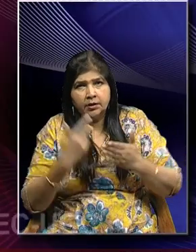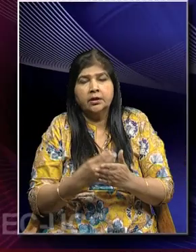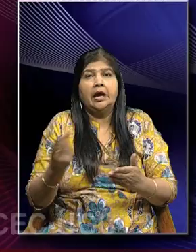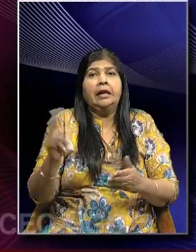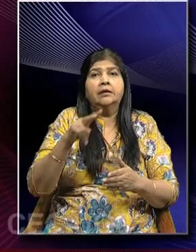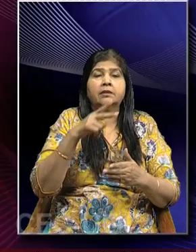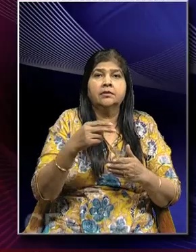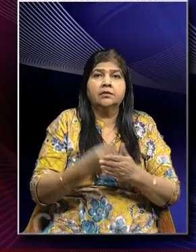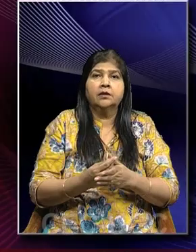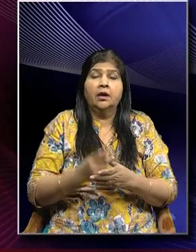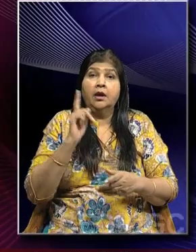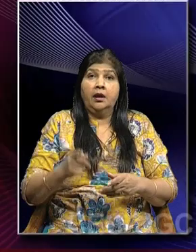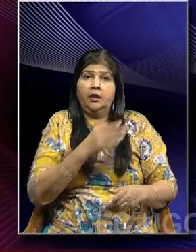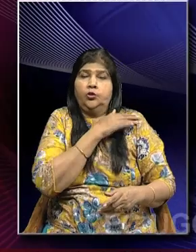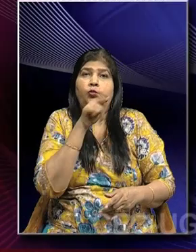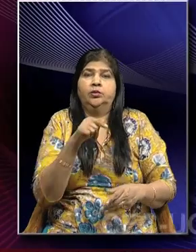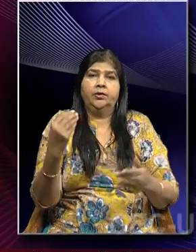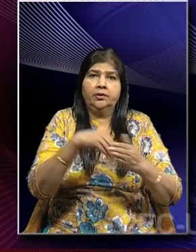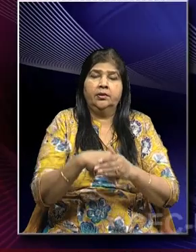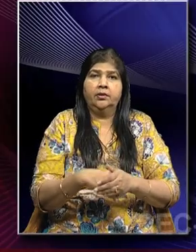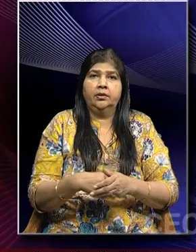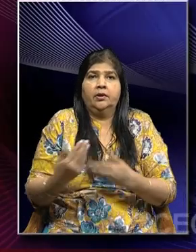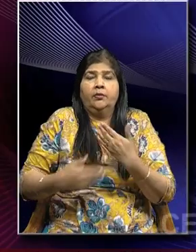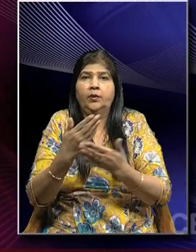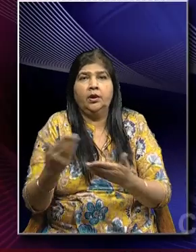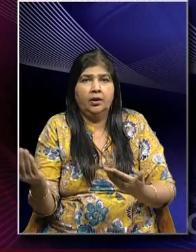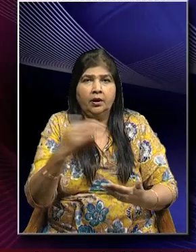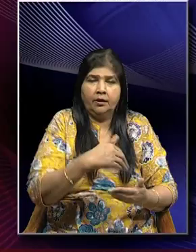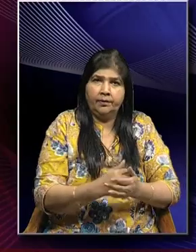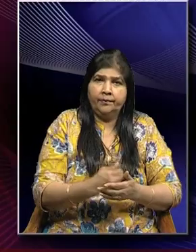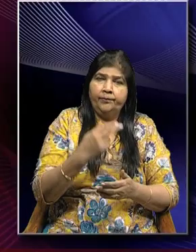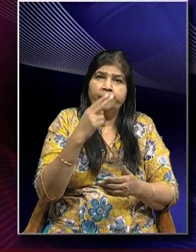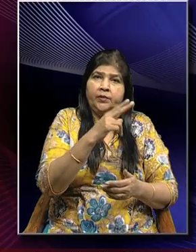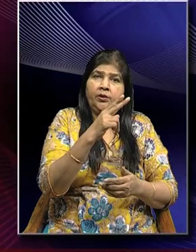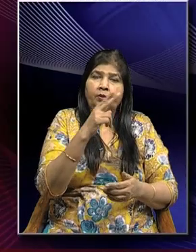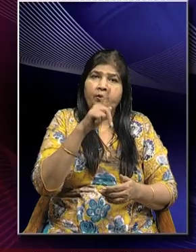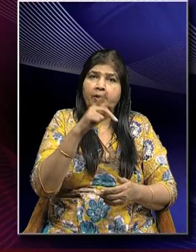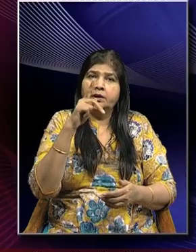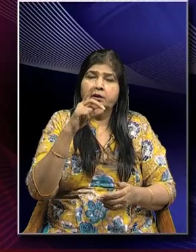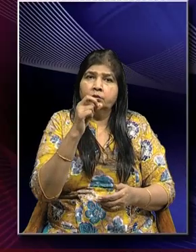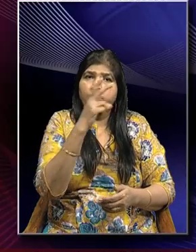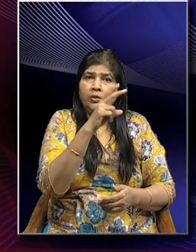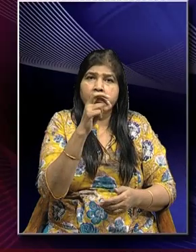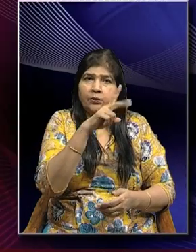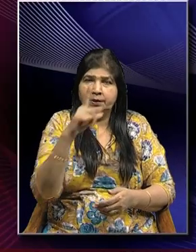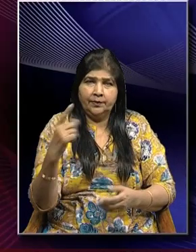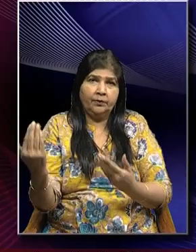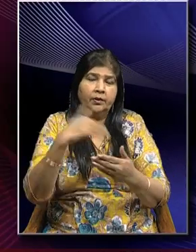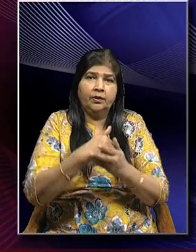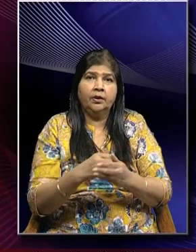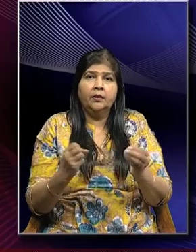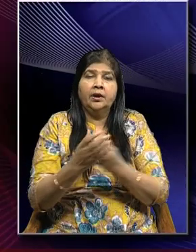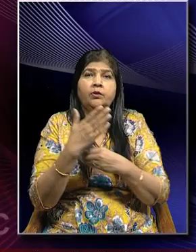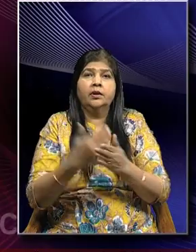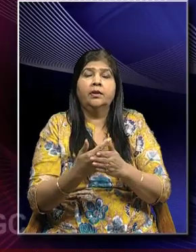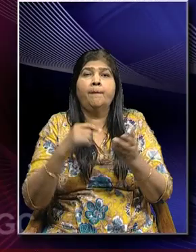another is accountability. And then eventually we got in 2021-22 we got the introduction